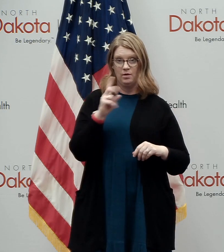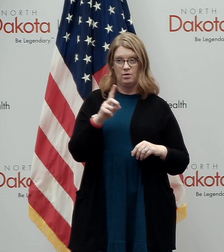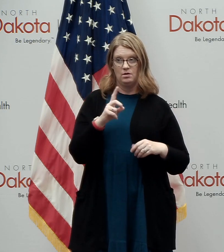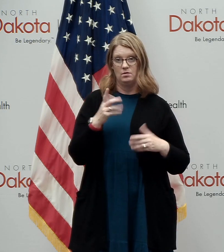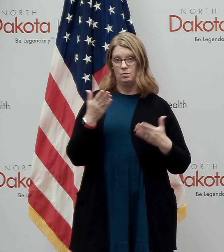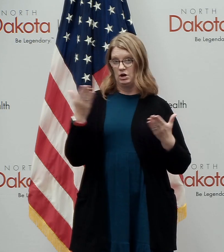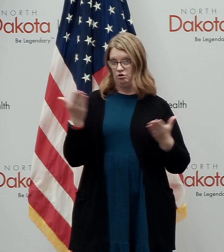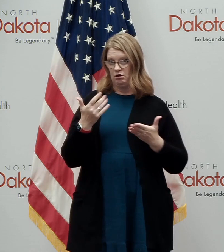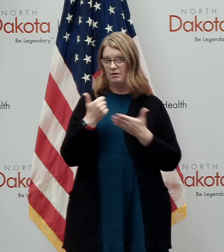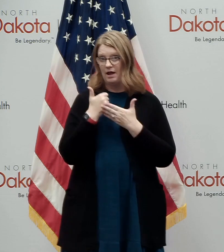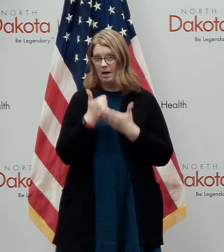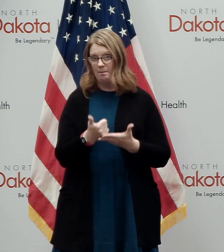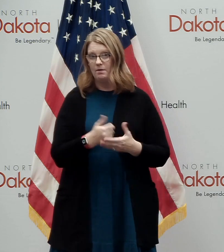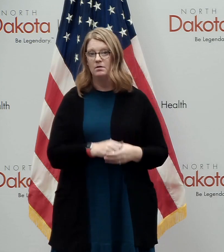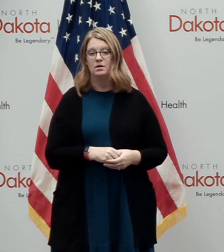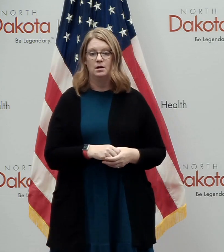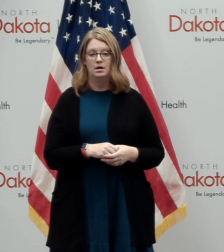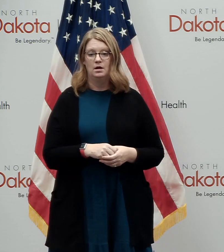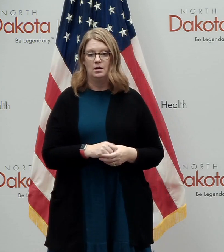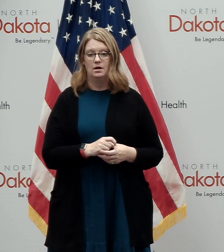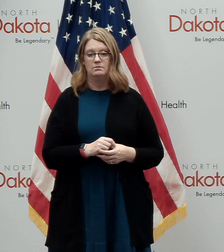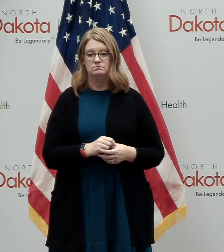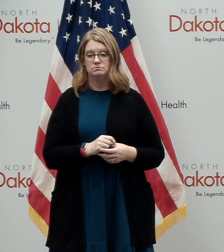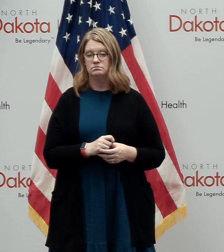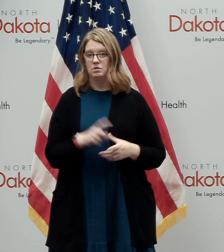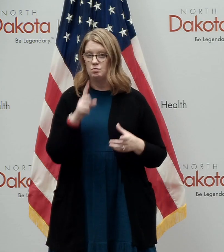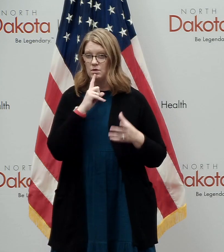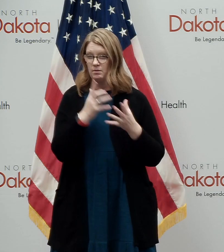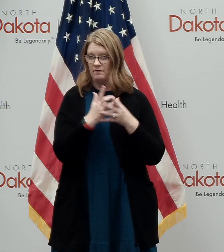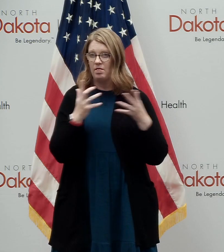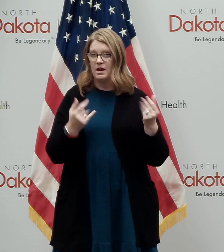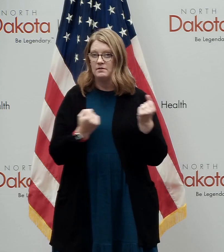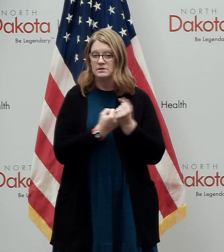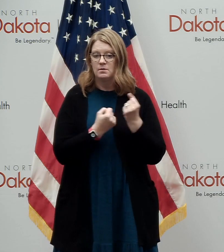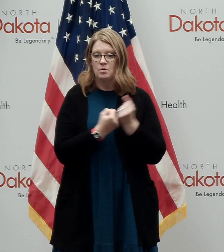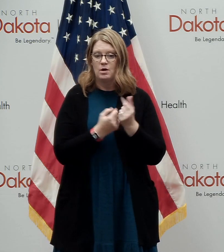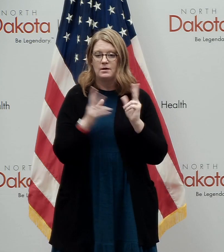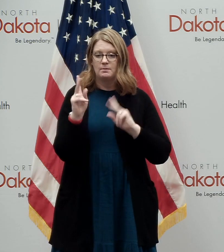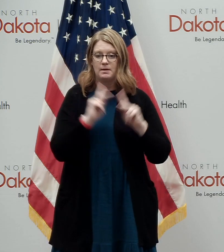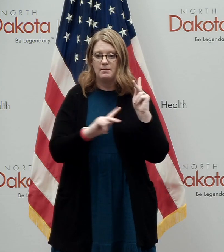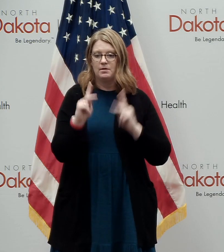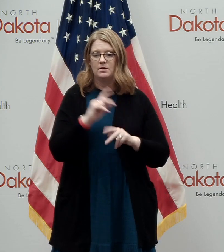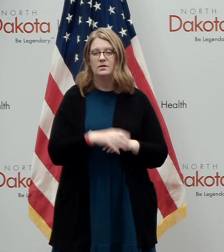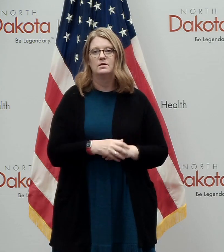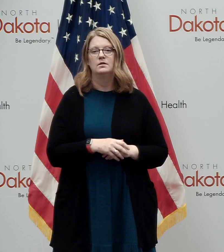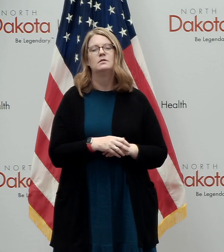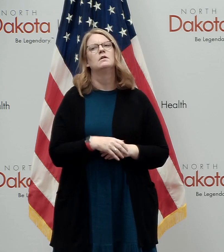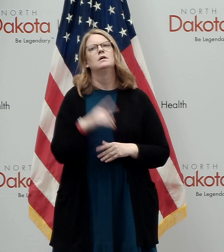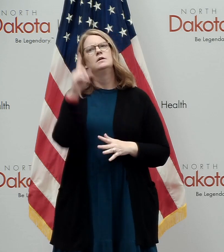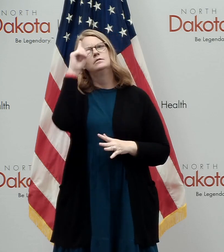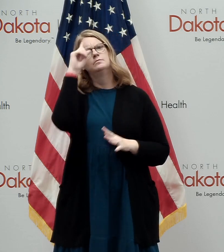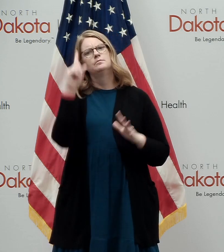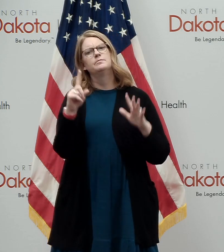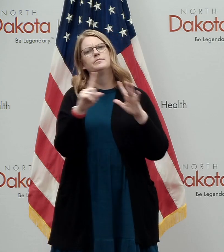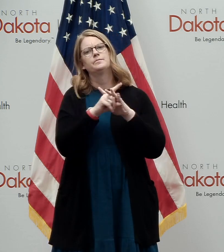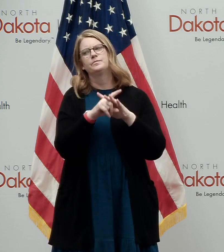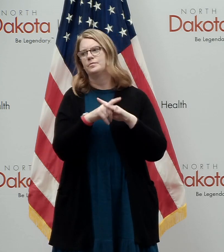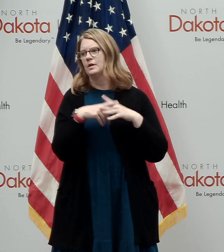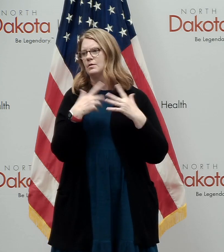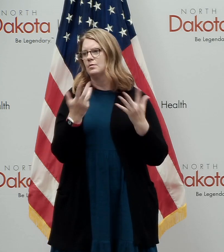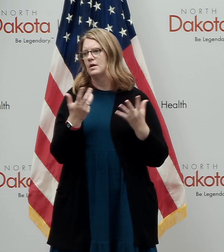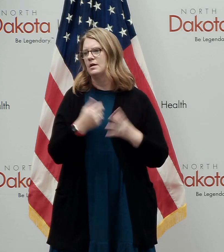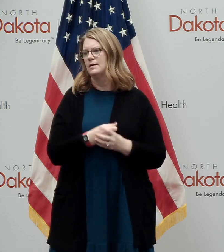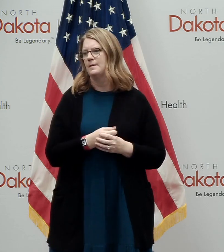you, and we have a lot of support people. I just thought that just crossed my mind. One